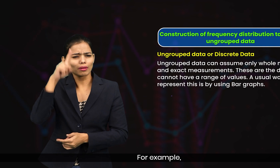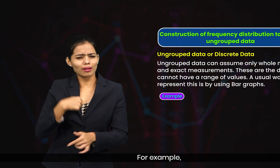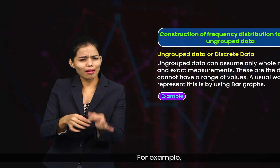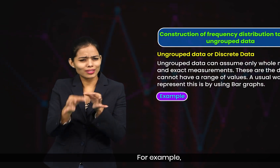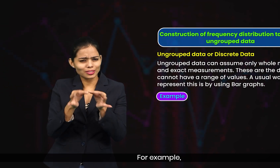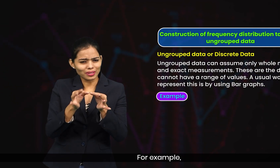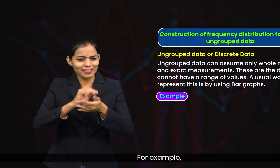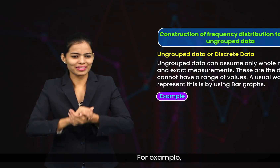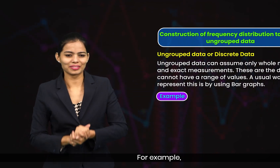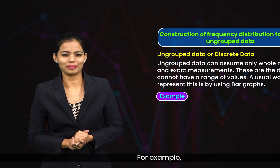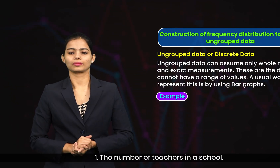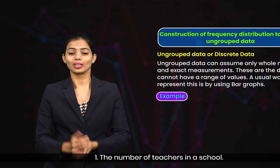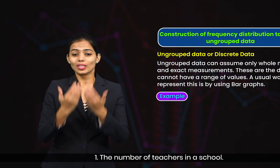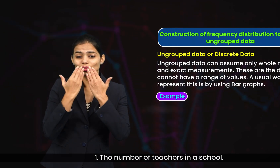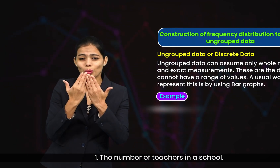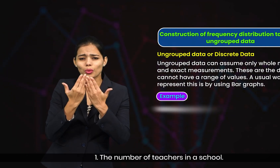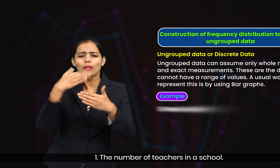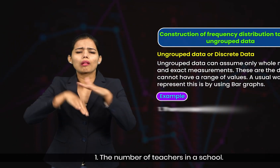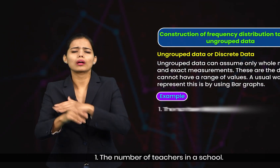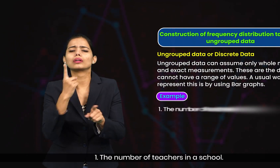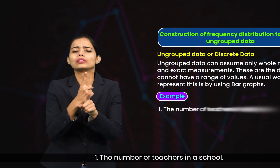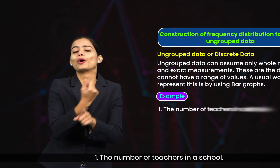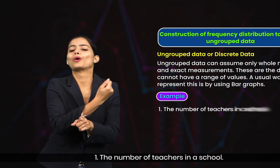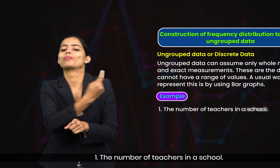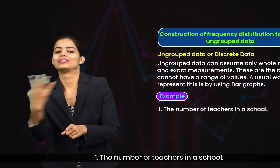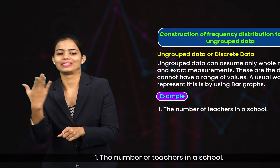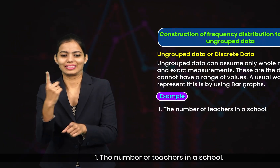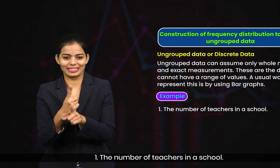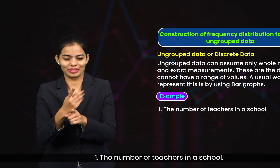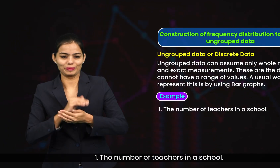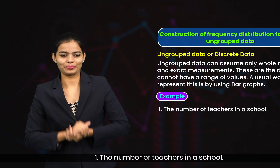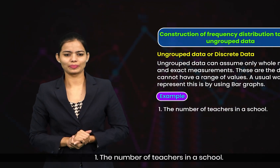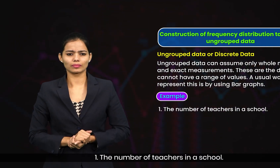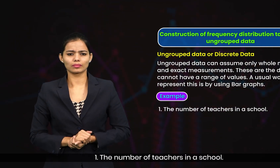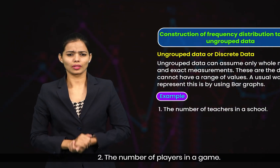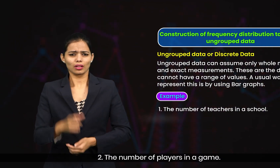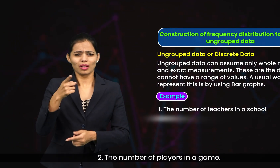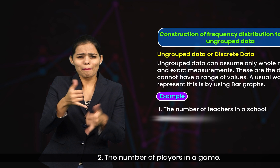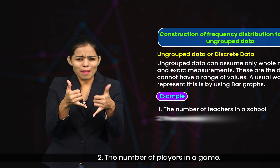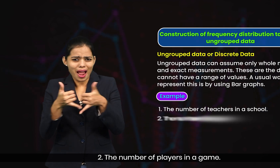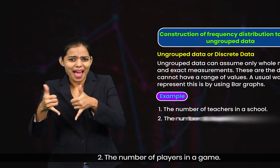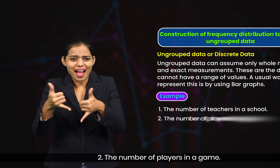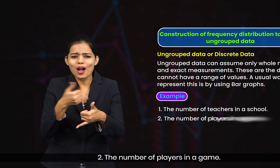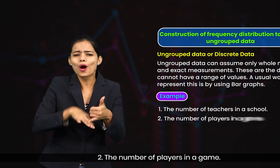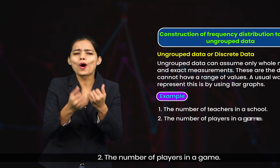For example, the number of teachers in a school, the number of players in a game.